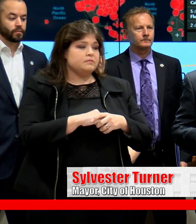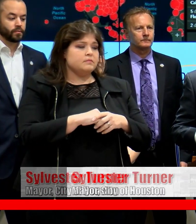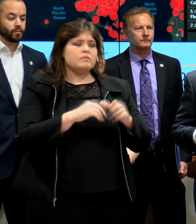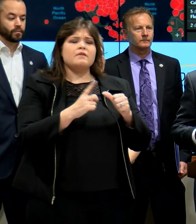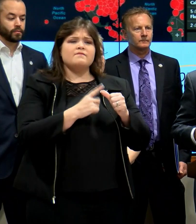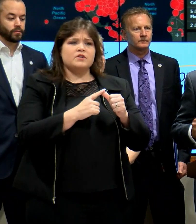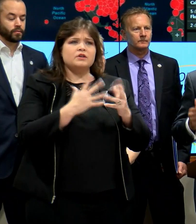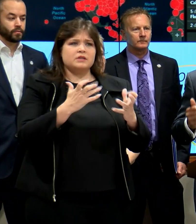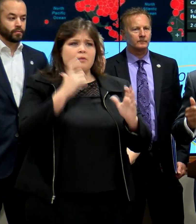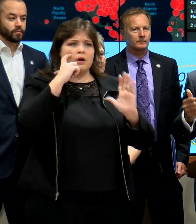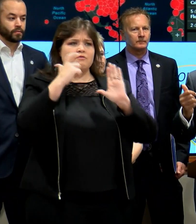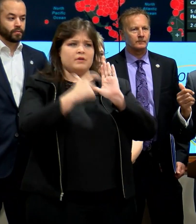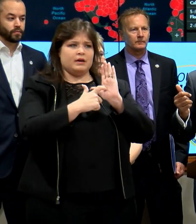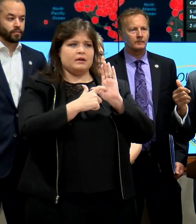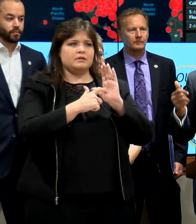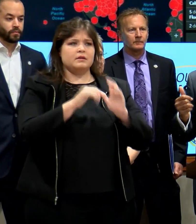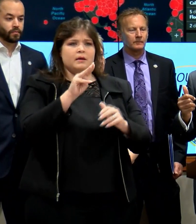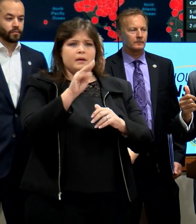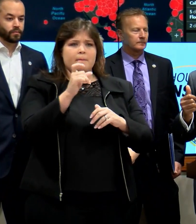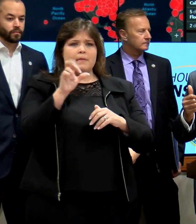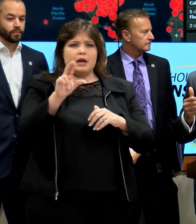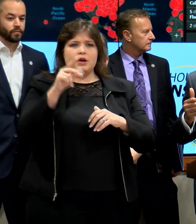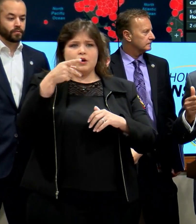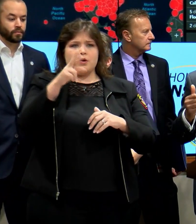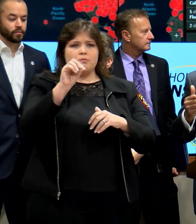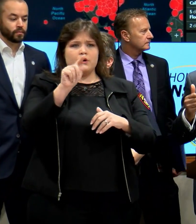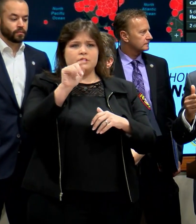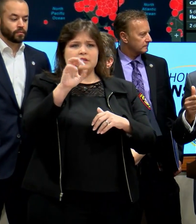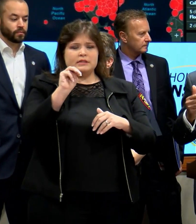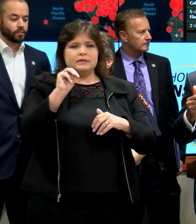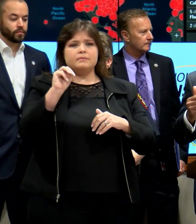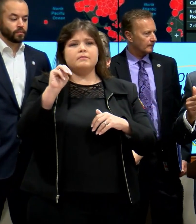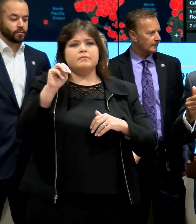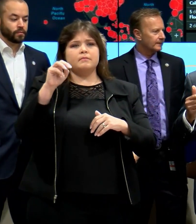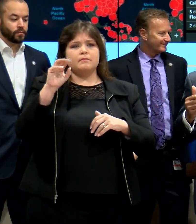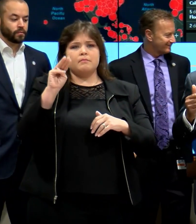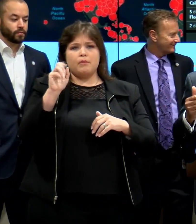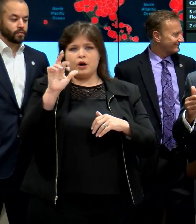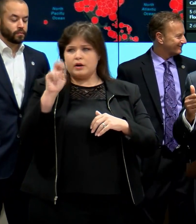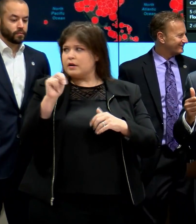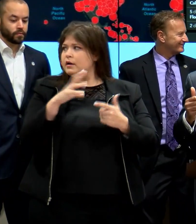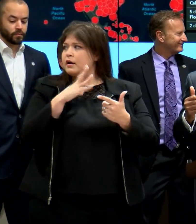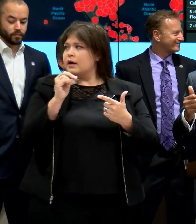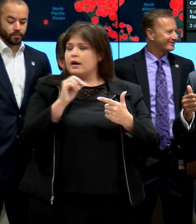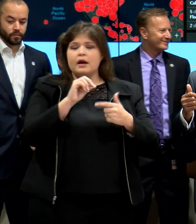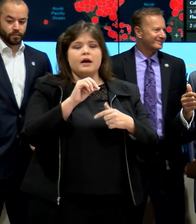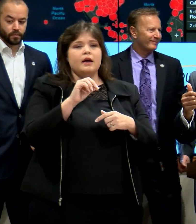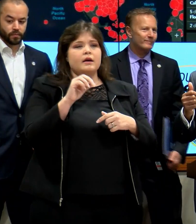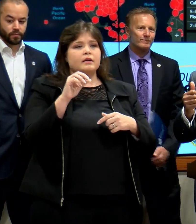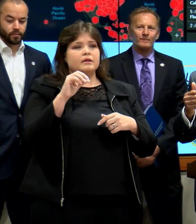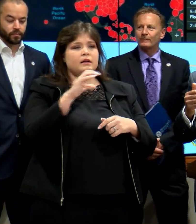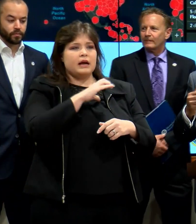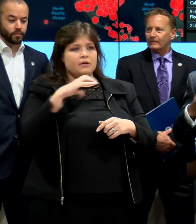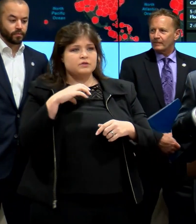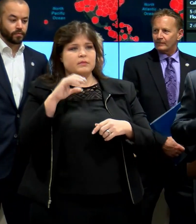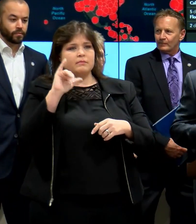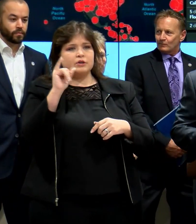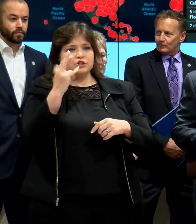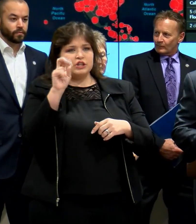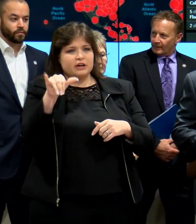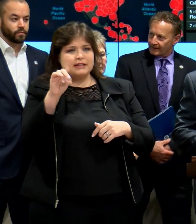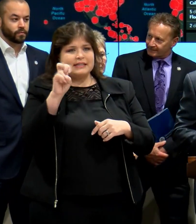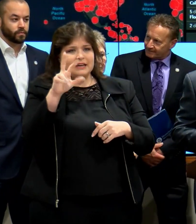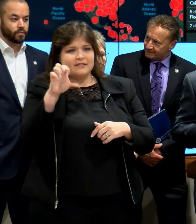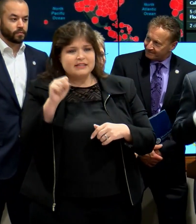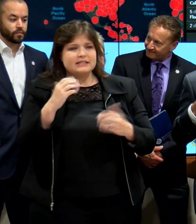acknowledging Mayor Pro Tem Martin, who's with us, and Vice Mayor Pro Tem Martha Kestek Tatum, Councilmember Jerry Davis, who